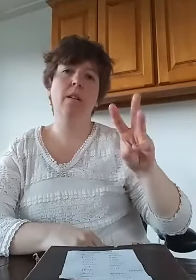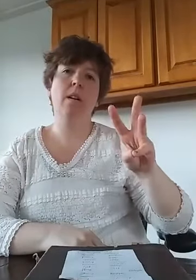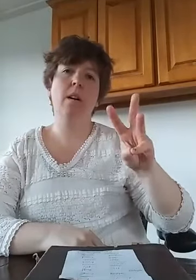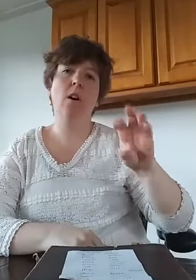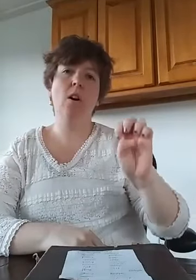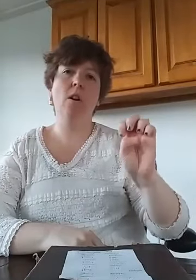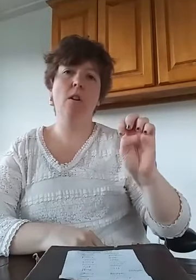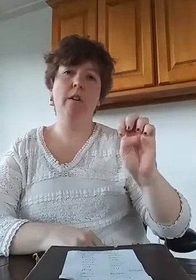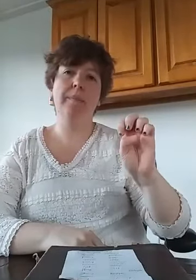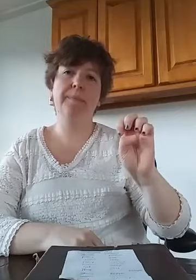Awe.